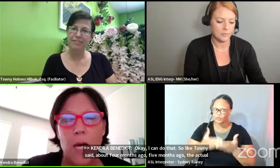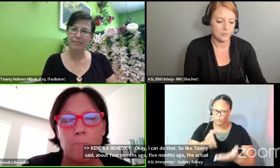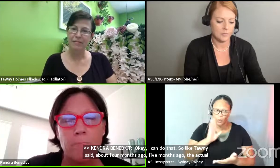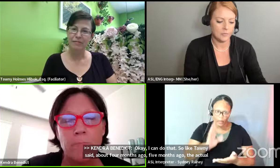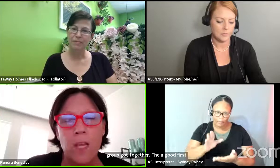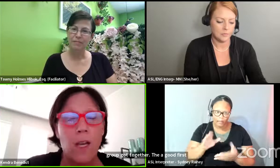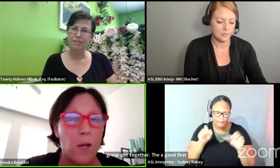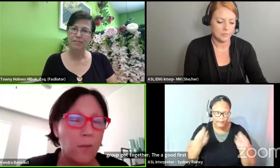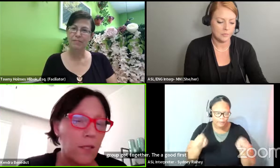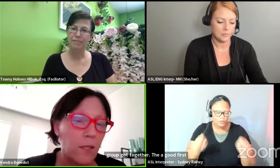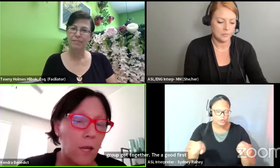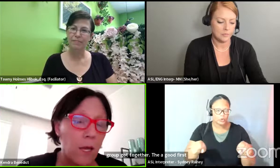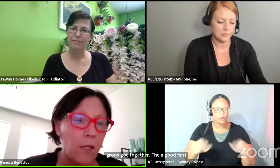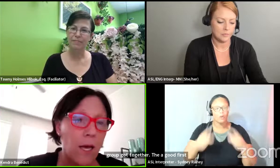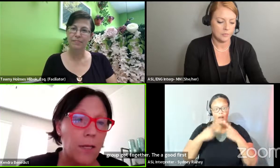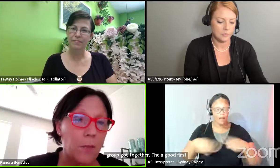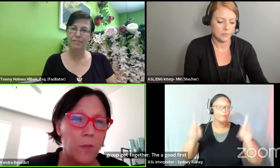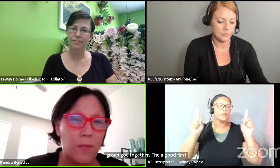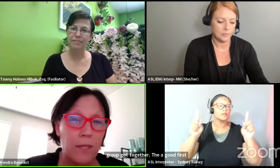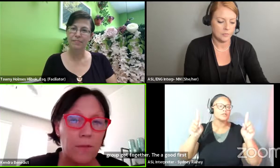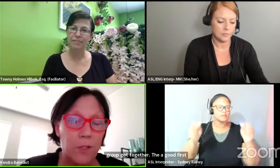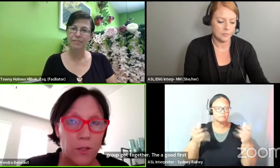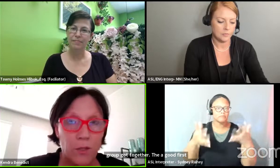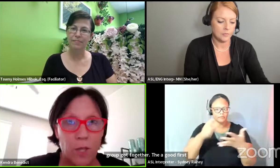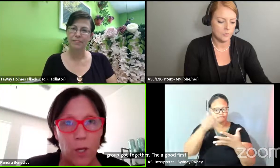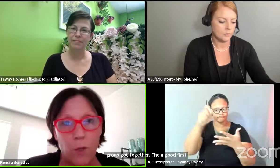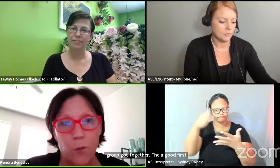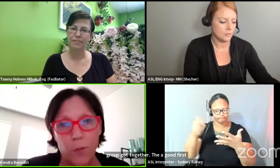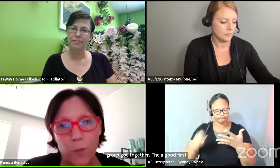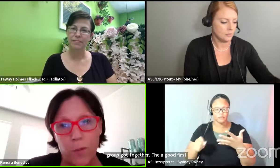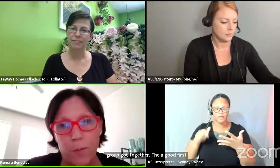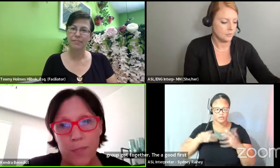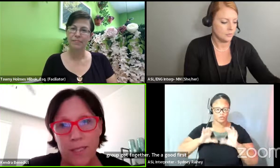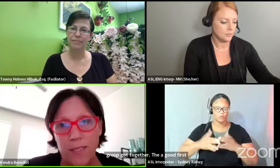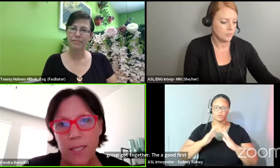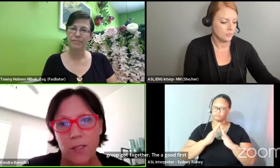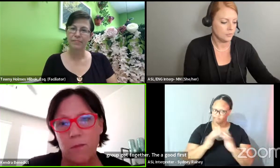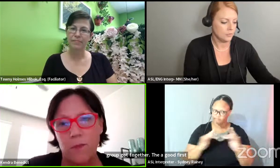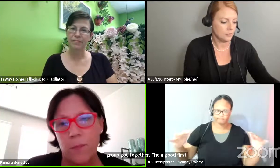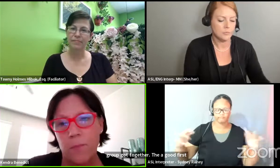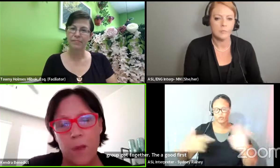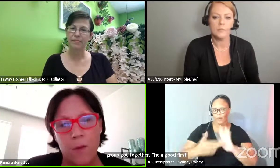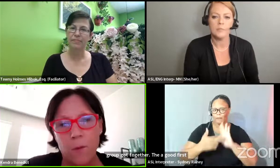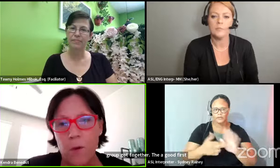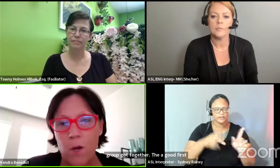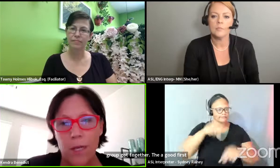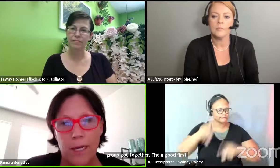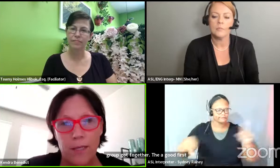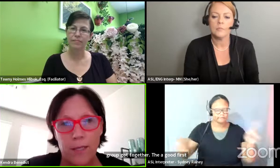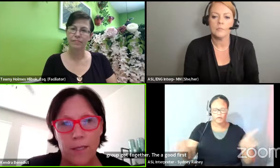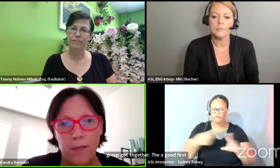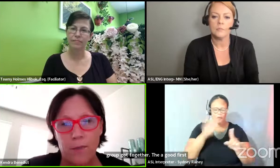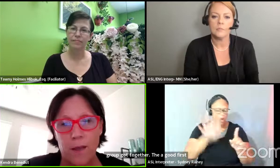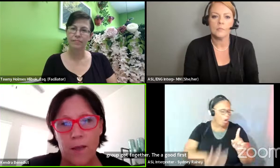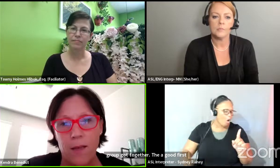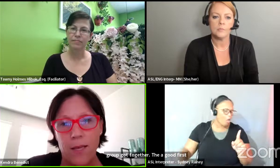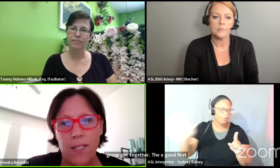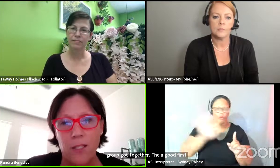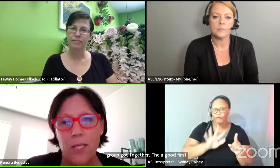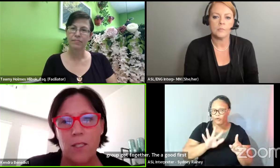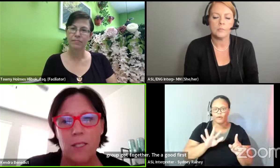to accomplish a lot. It was a real diverse group representation from all areas